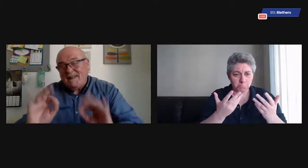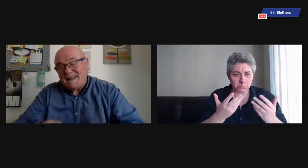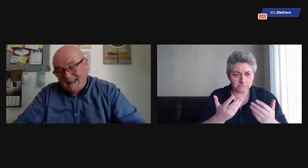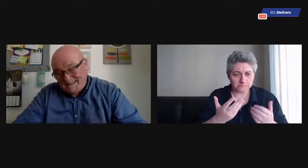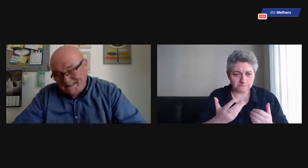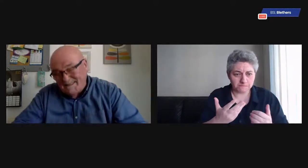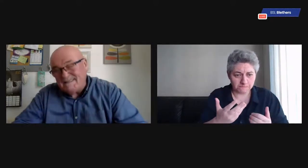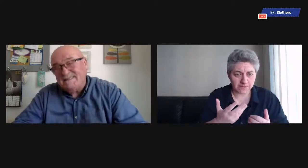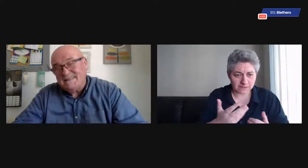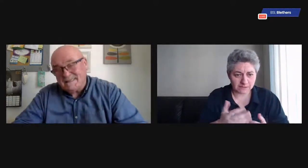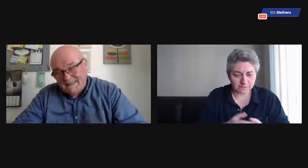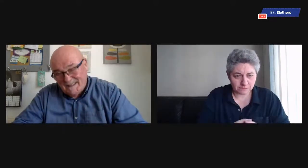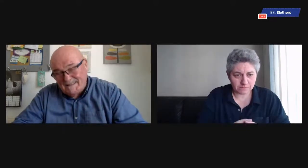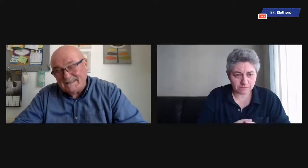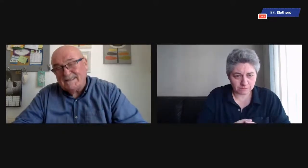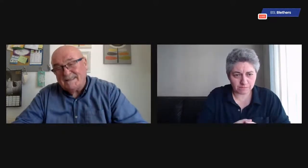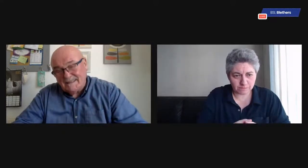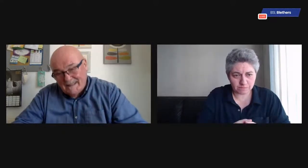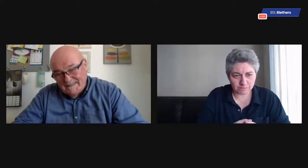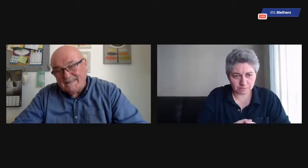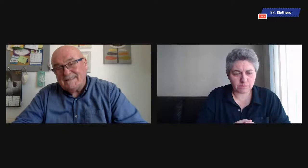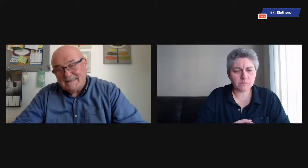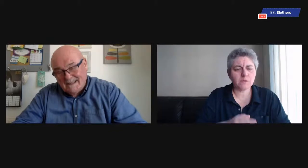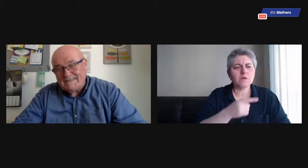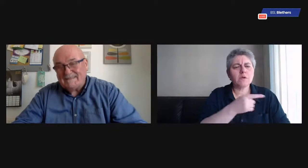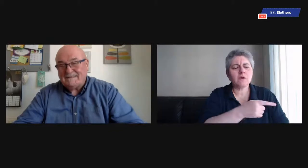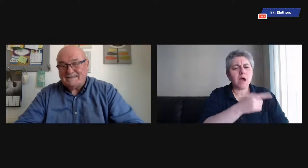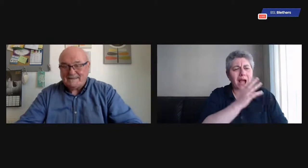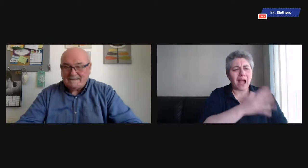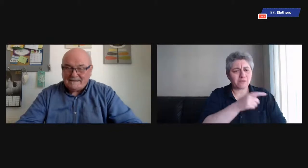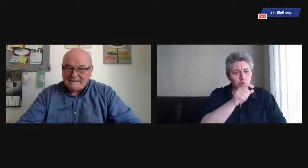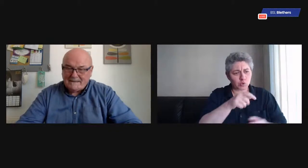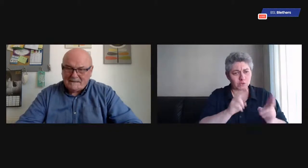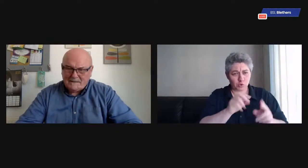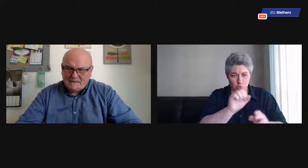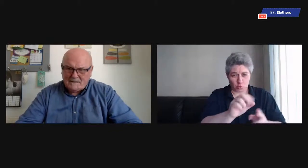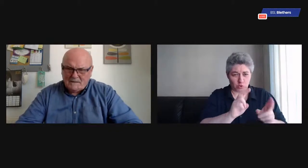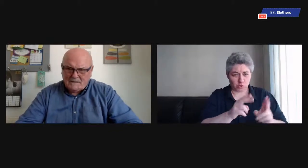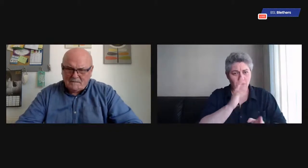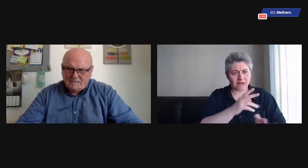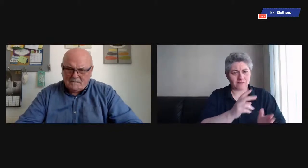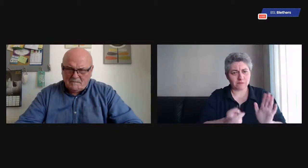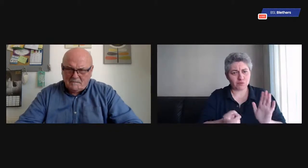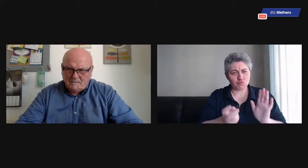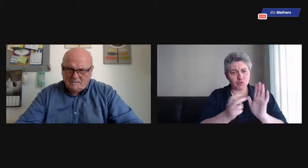with a law background. Oh yeah, that would just be absolutely ideal.